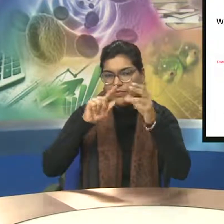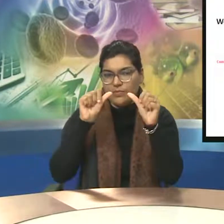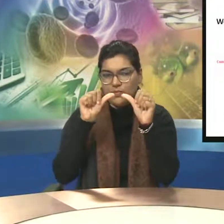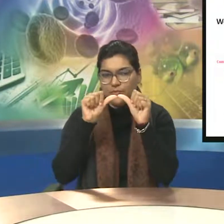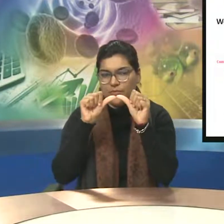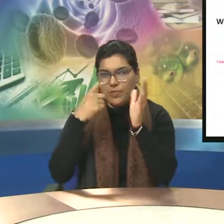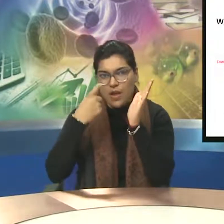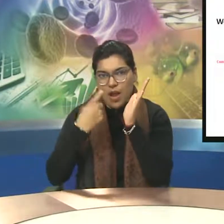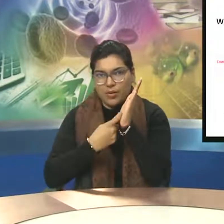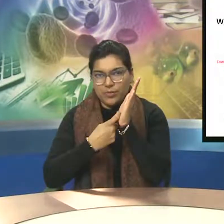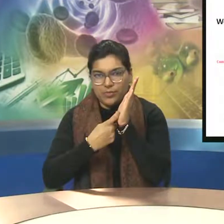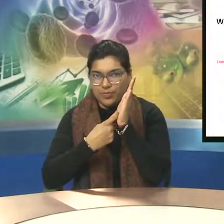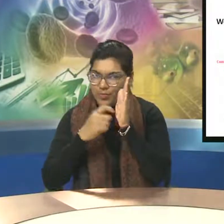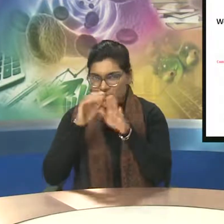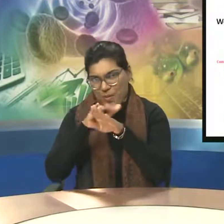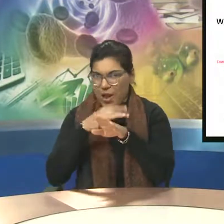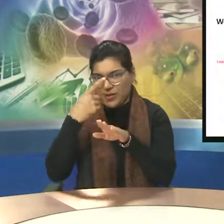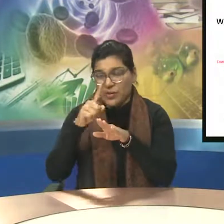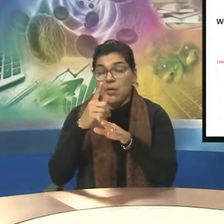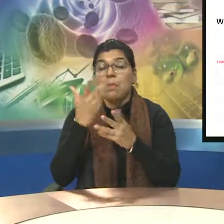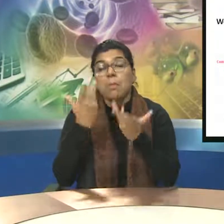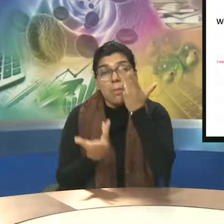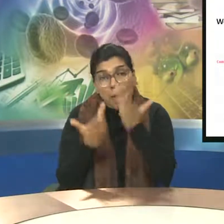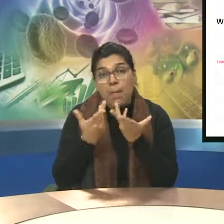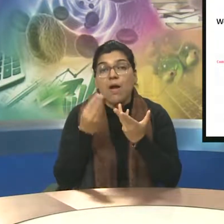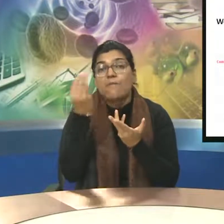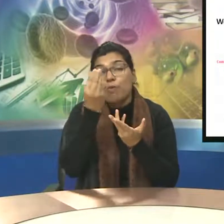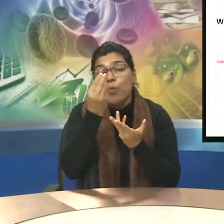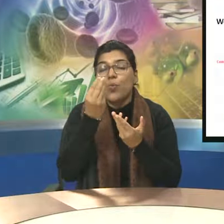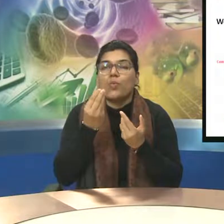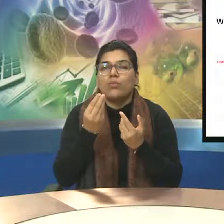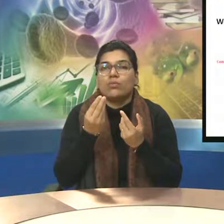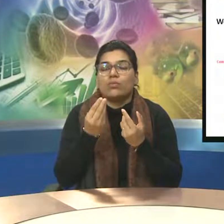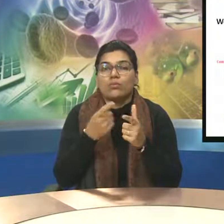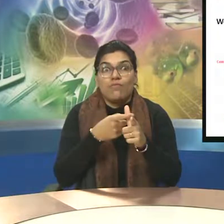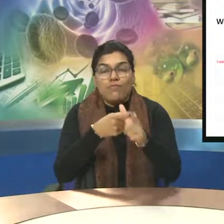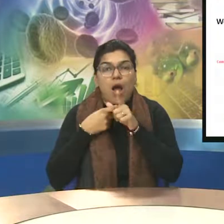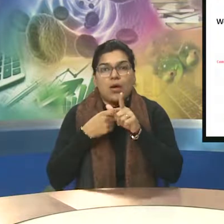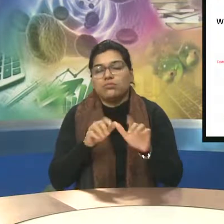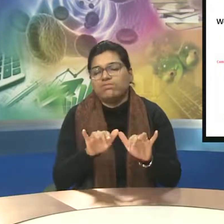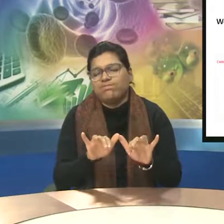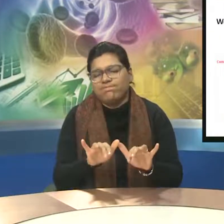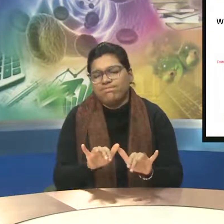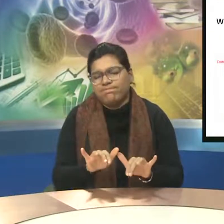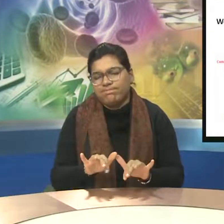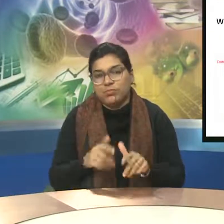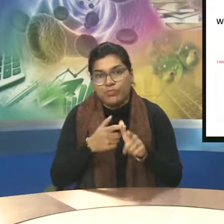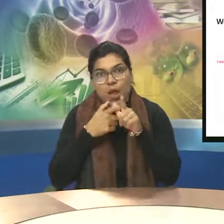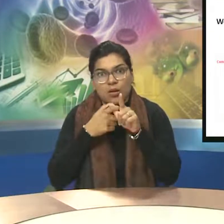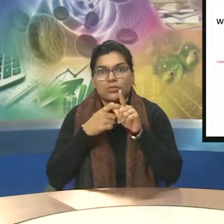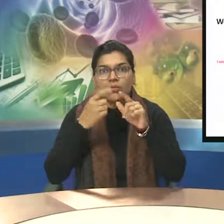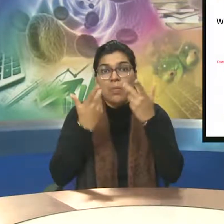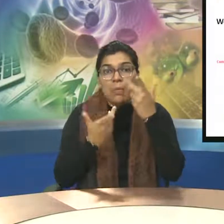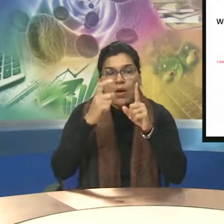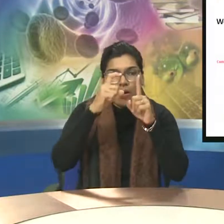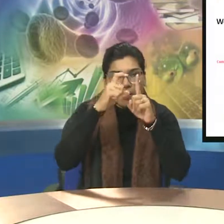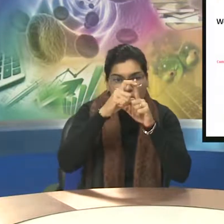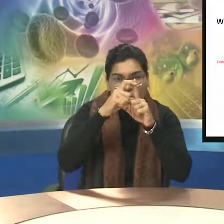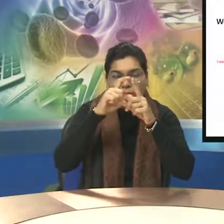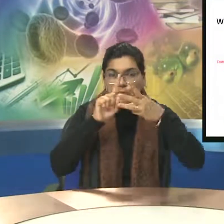the sentence. If you have written any wrong word, it will shown